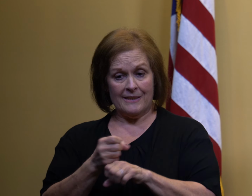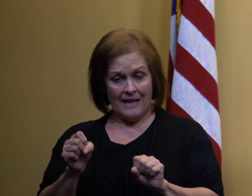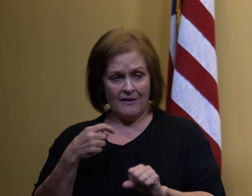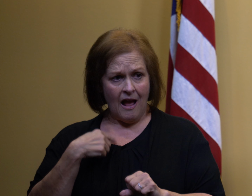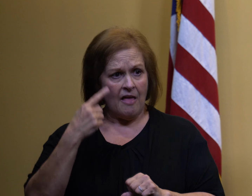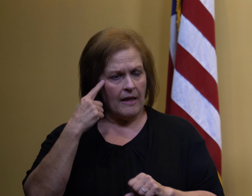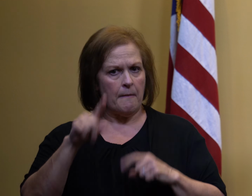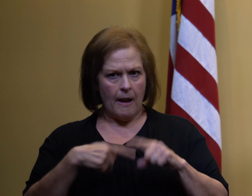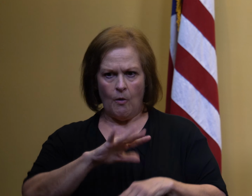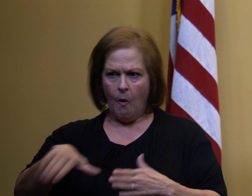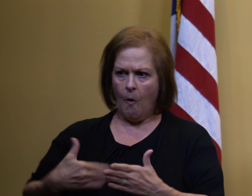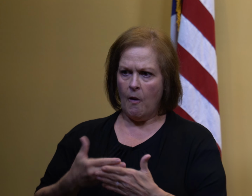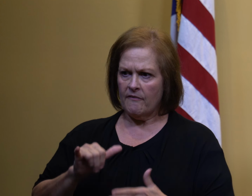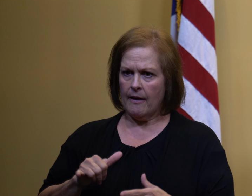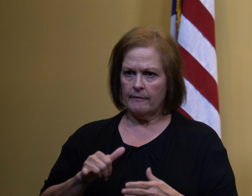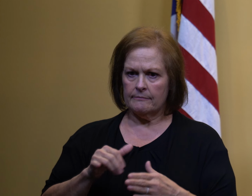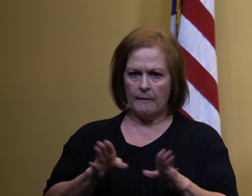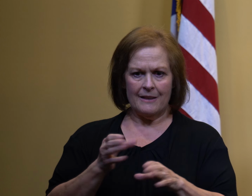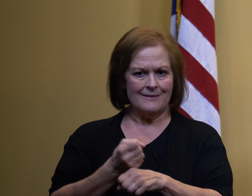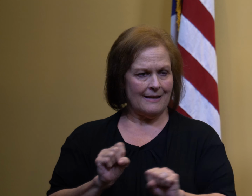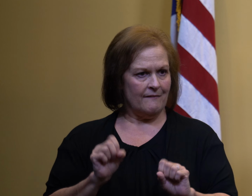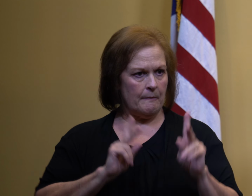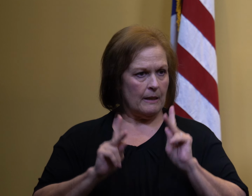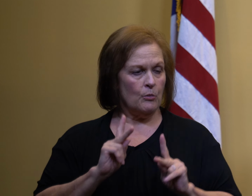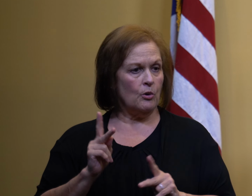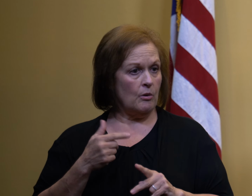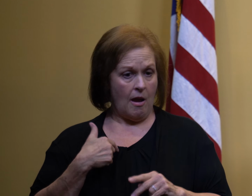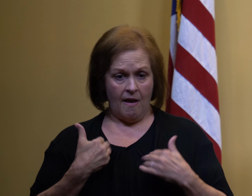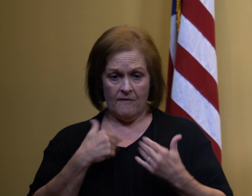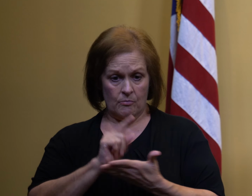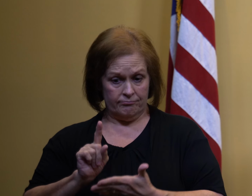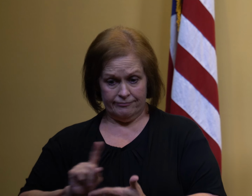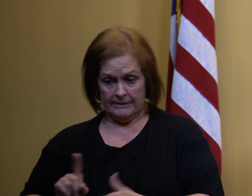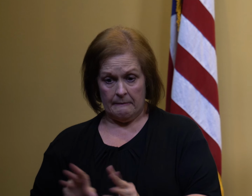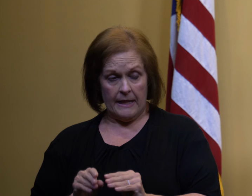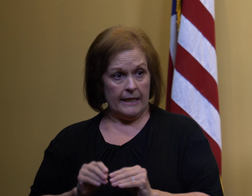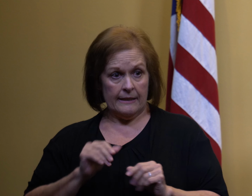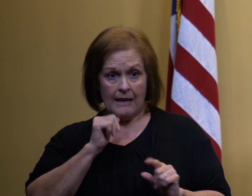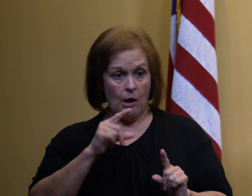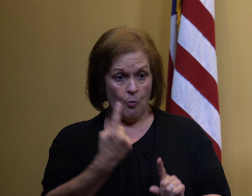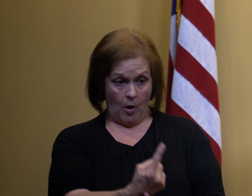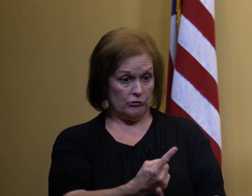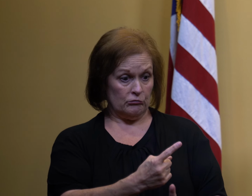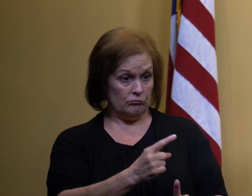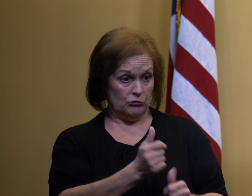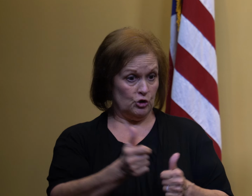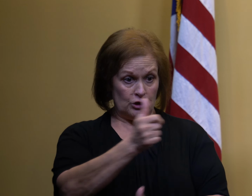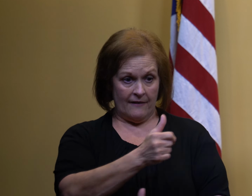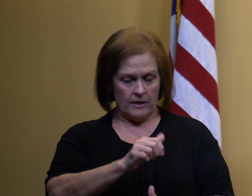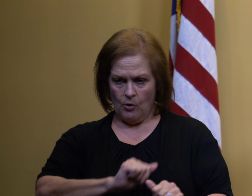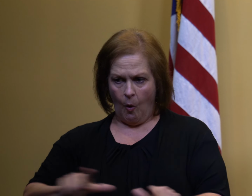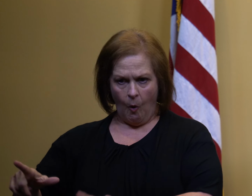it holistically. When I have my public safety meetings every week and every Monday, it's not with one chief, it's with all of them at one